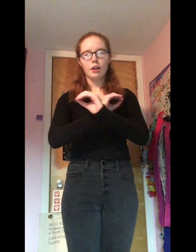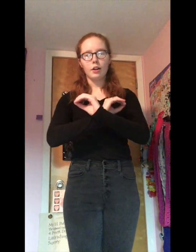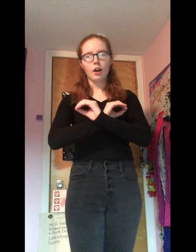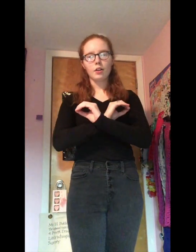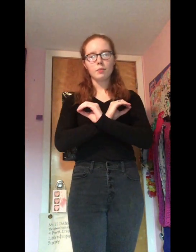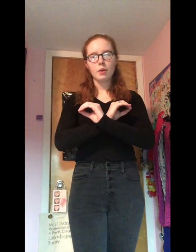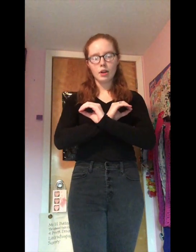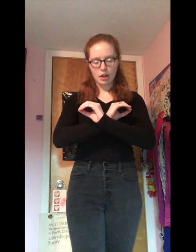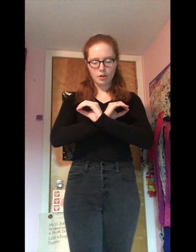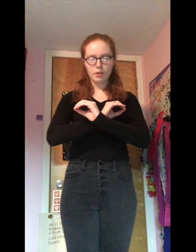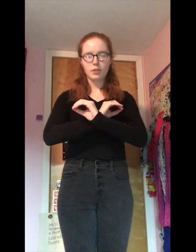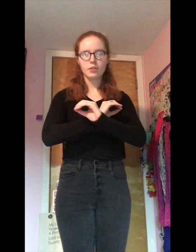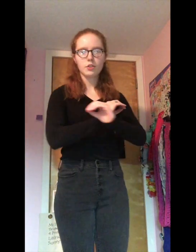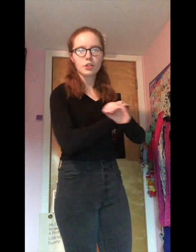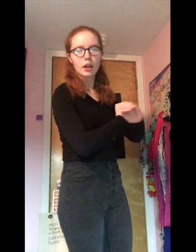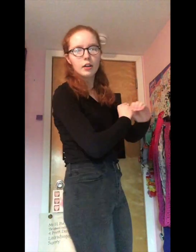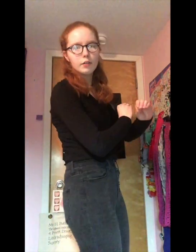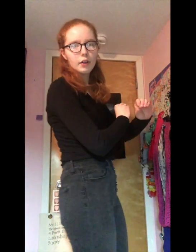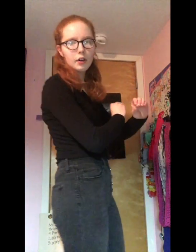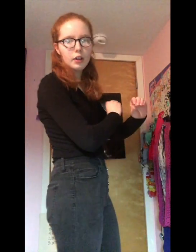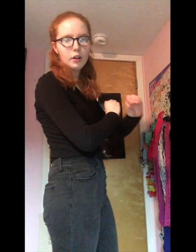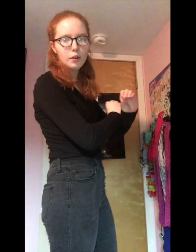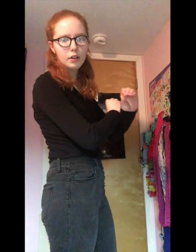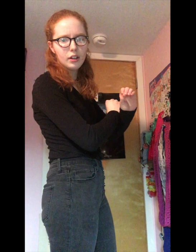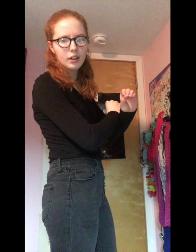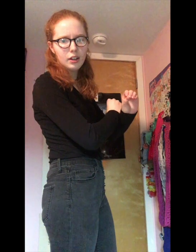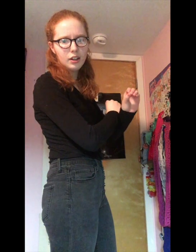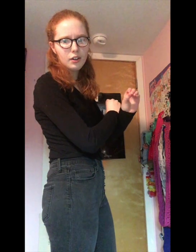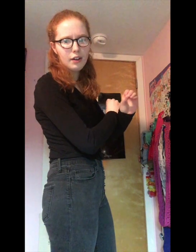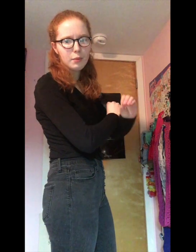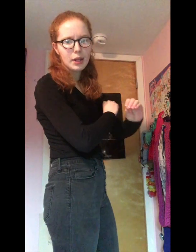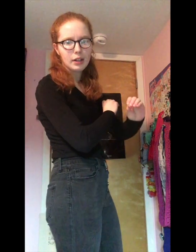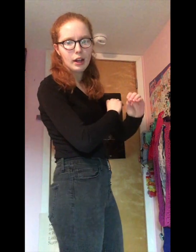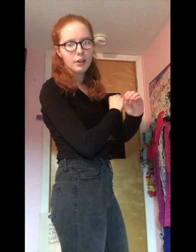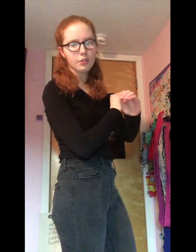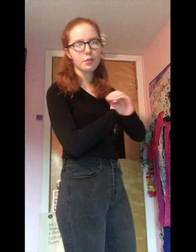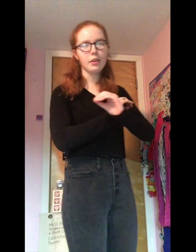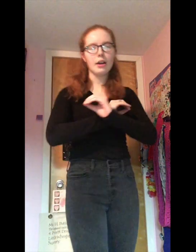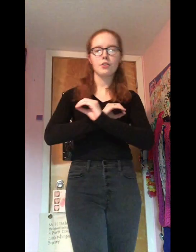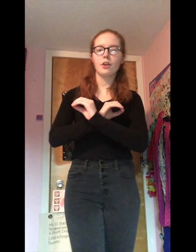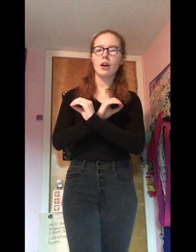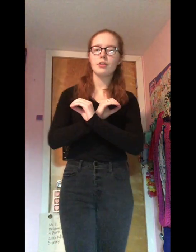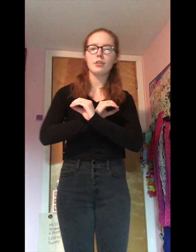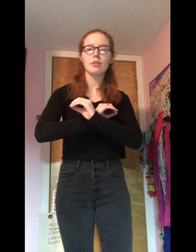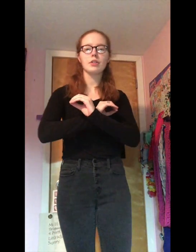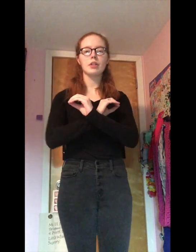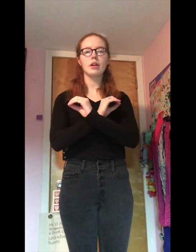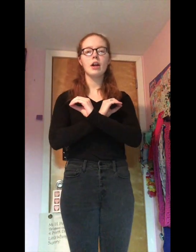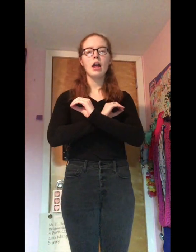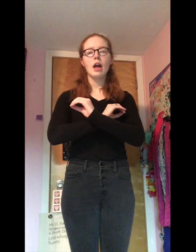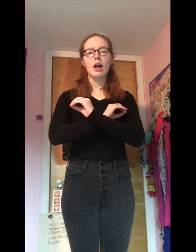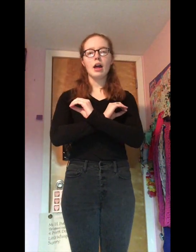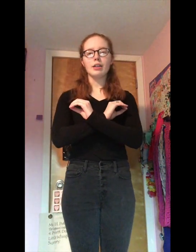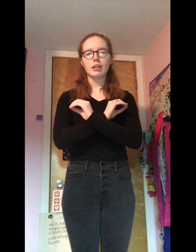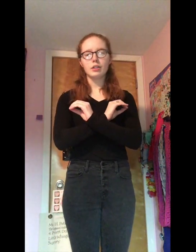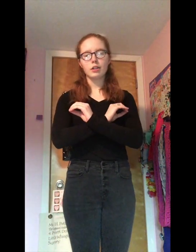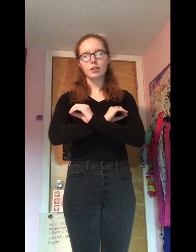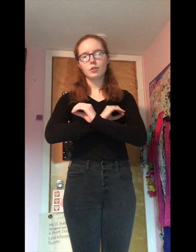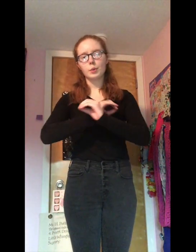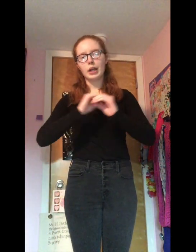going to cross them at your wrists, just kind of, don't have to make it tight, just a relaxed cross at your wrist there. And then it's going to swing